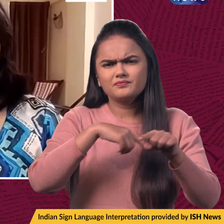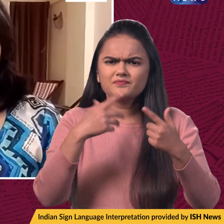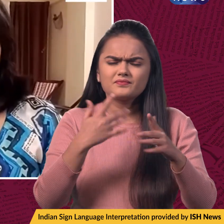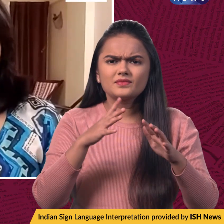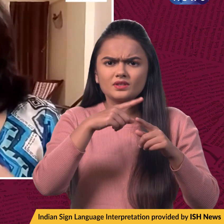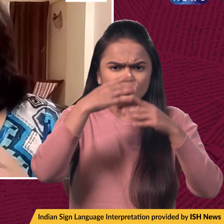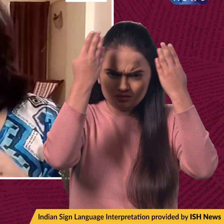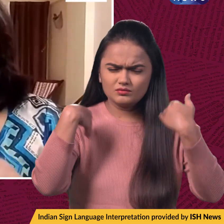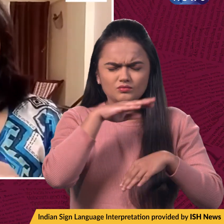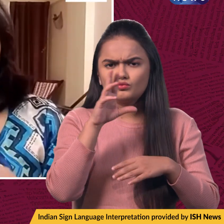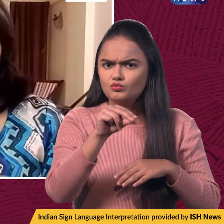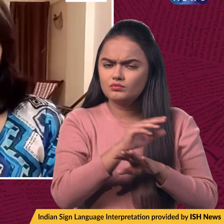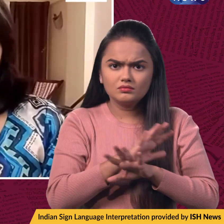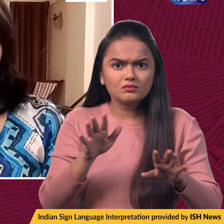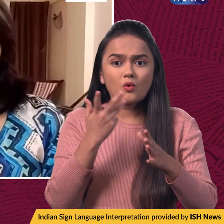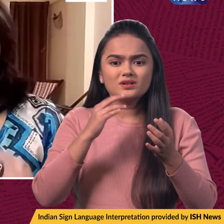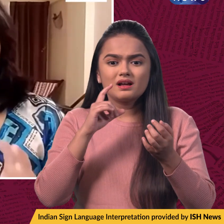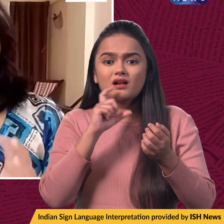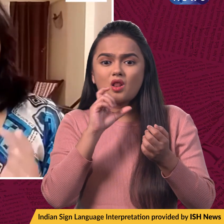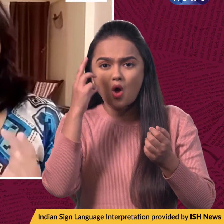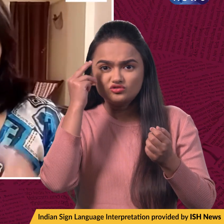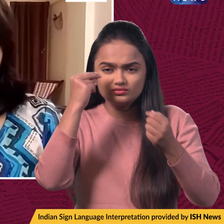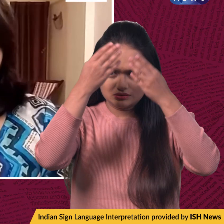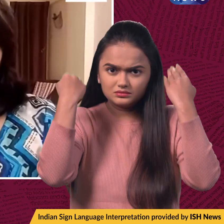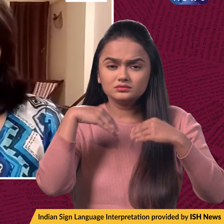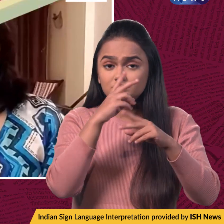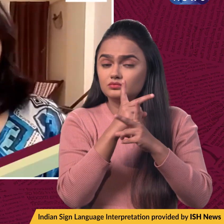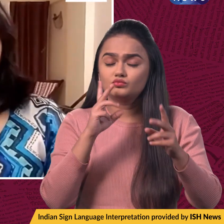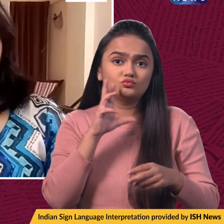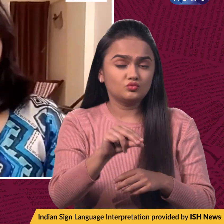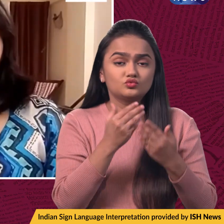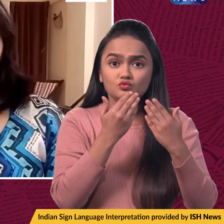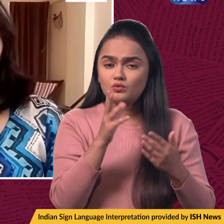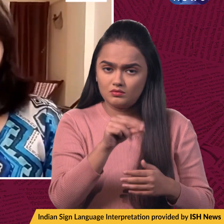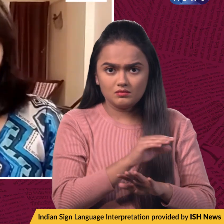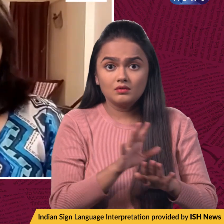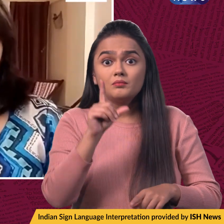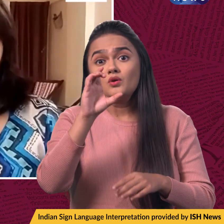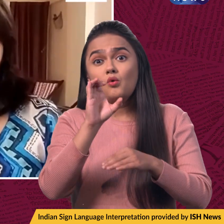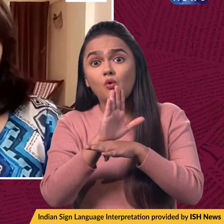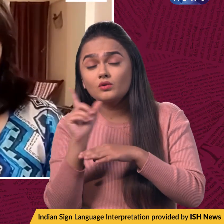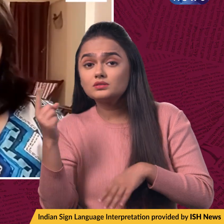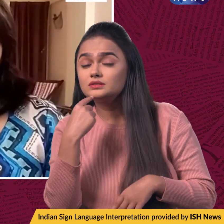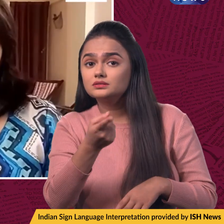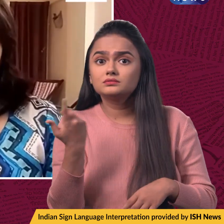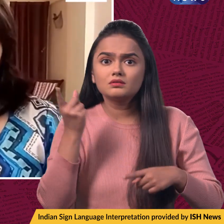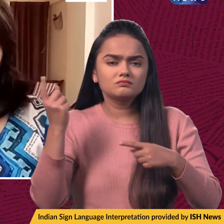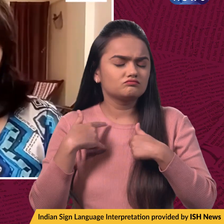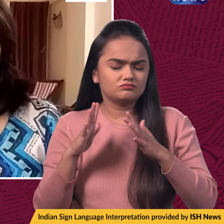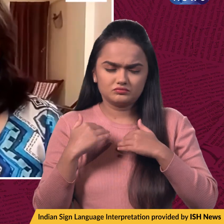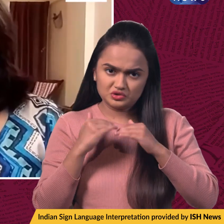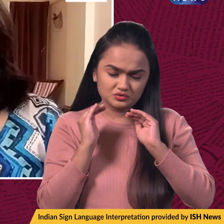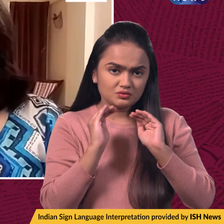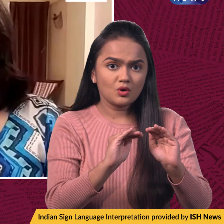neither wear the hijab nor saffron scarves in school. In the meantime, Congress has come out in support